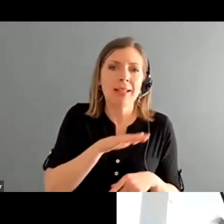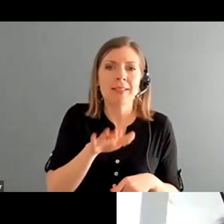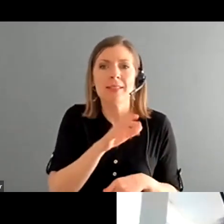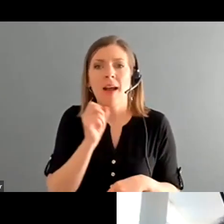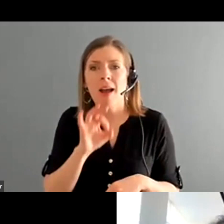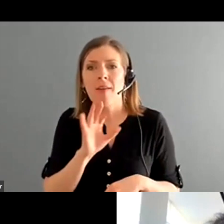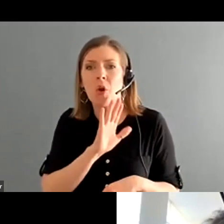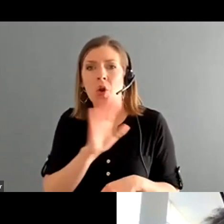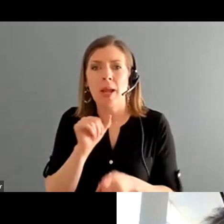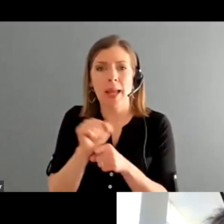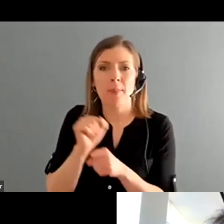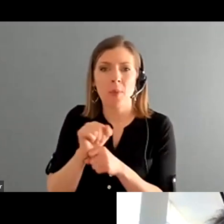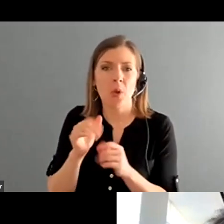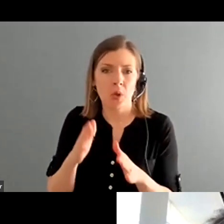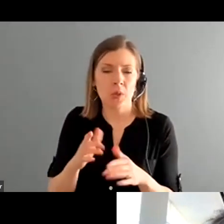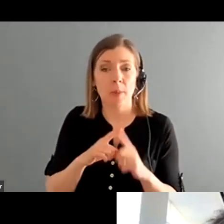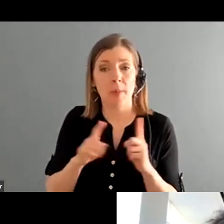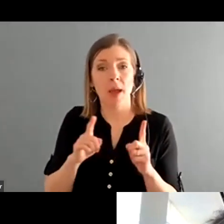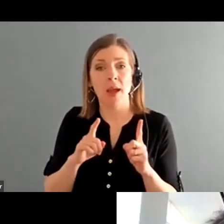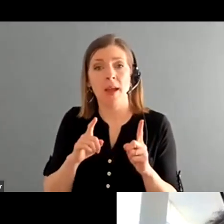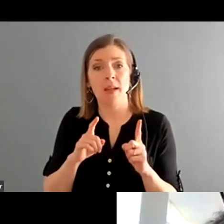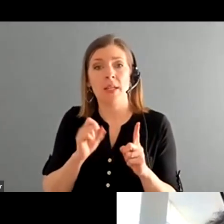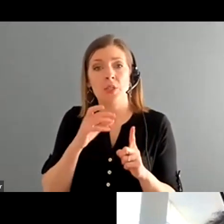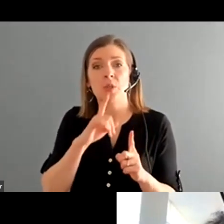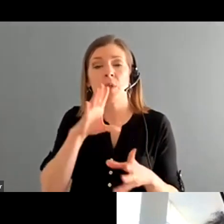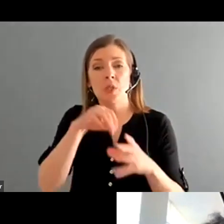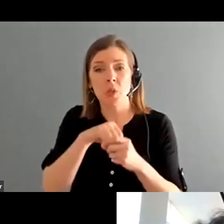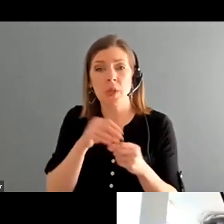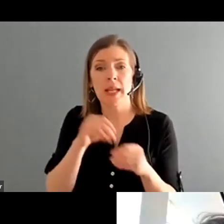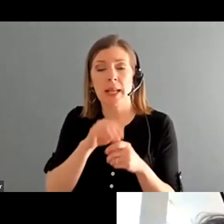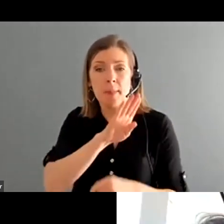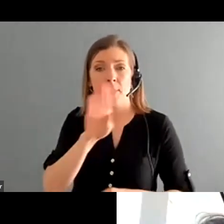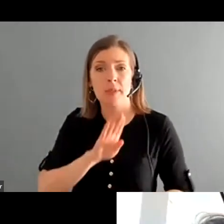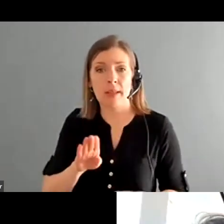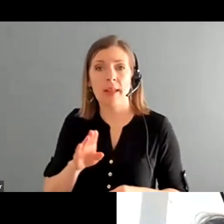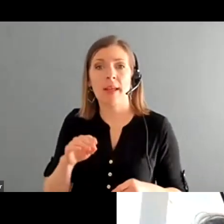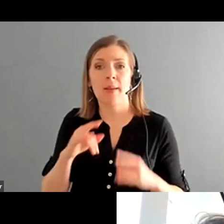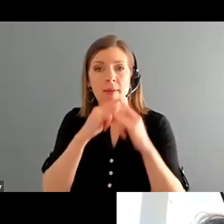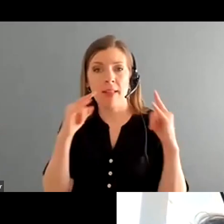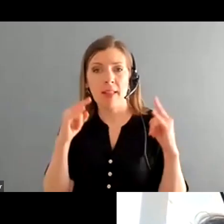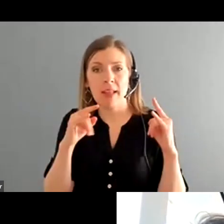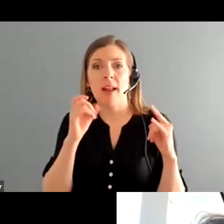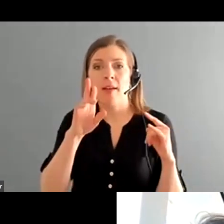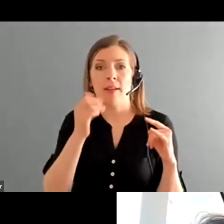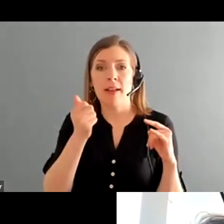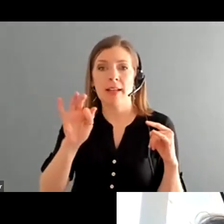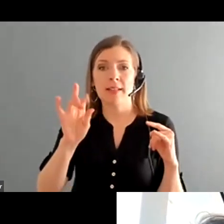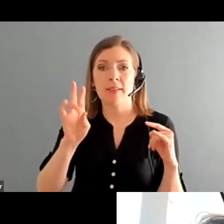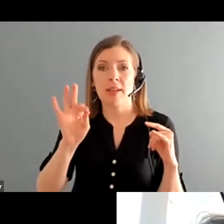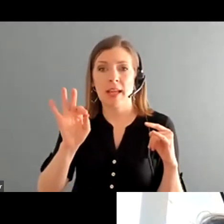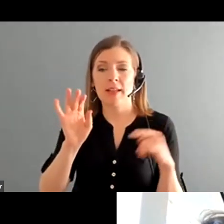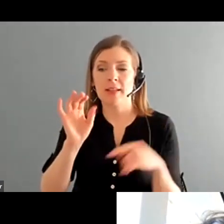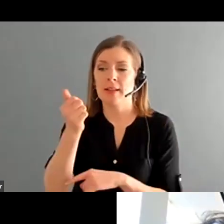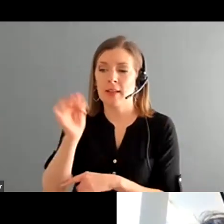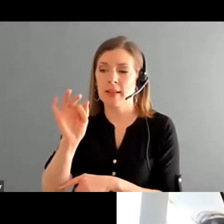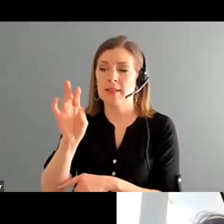her employers. But and then she was included in the Brazilian pavilion of the 1978 Venice Biennial